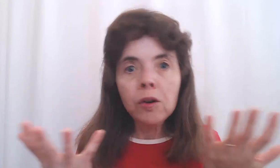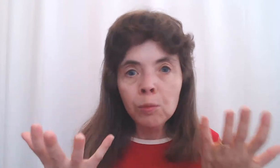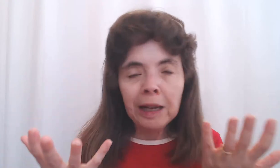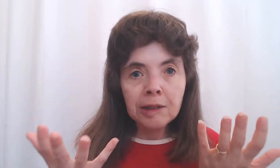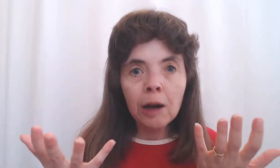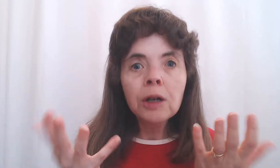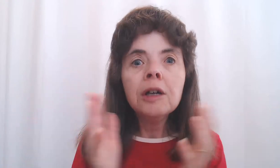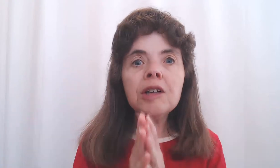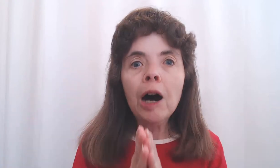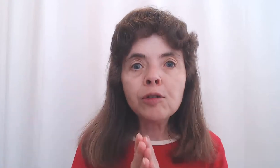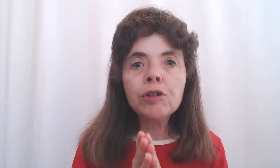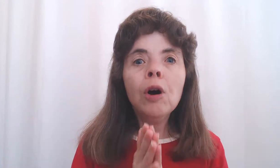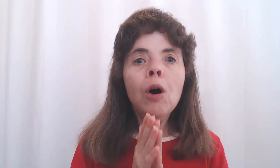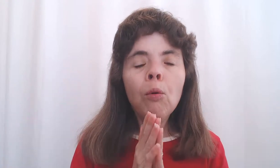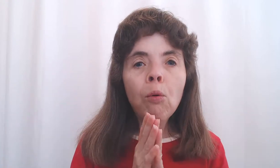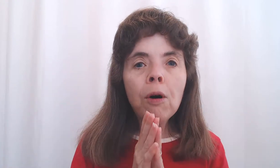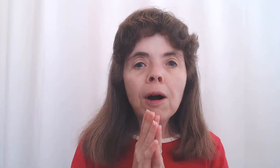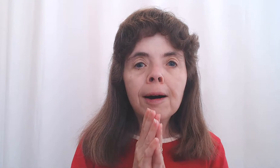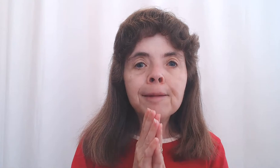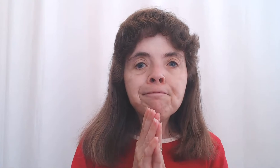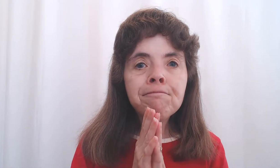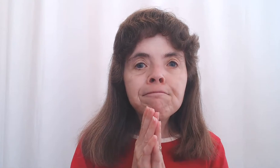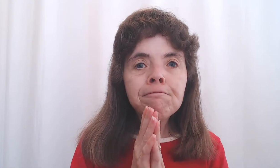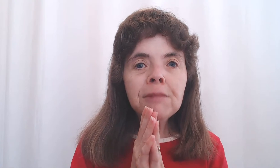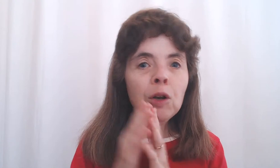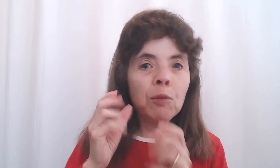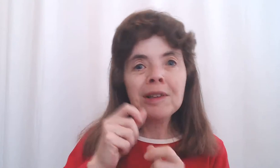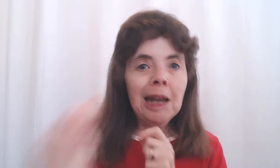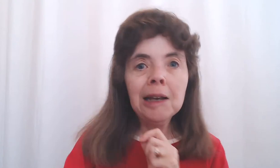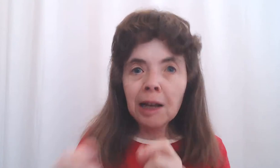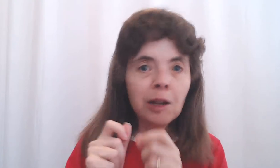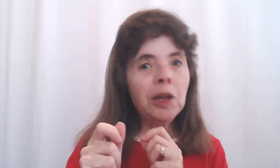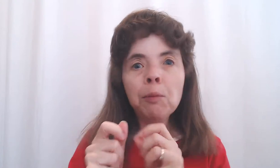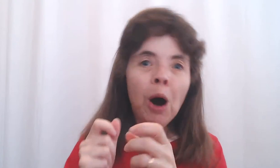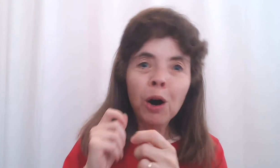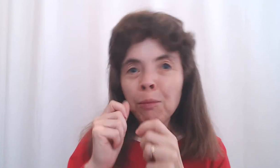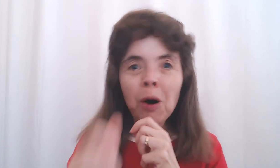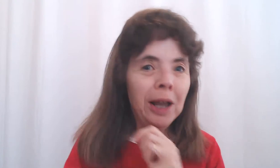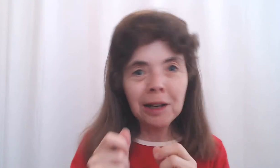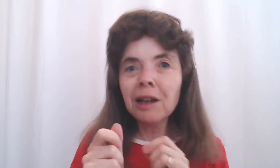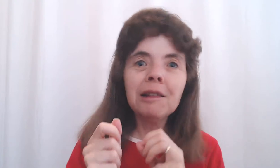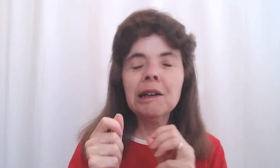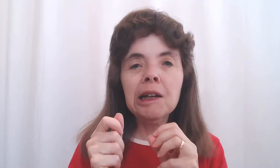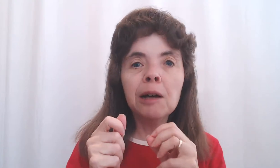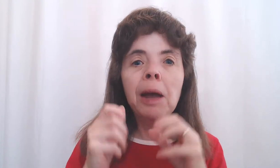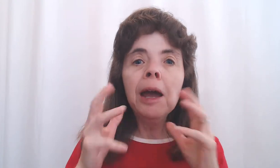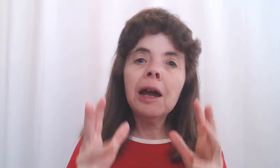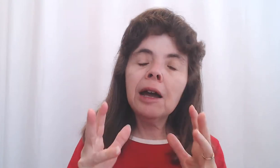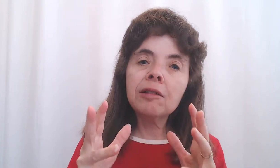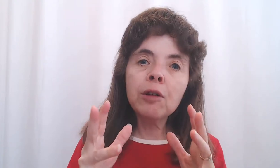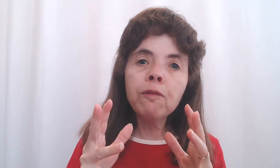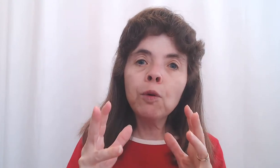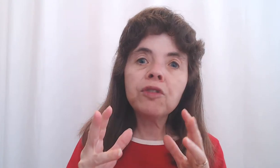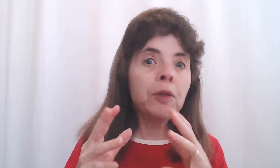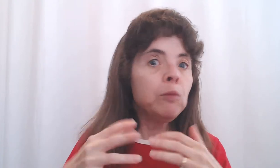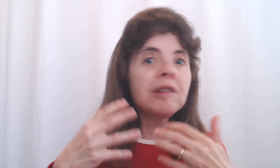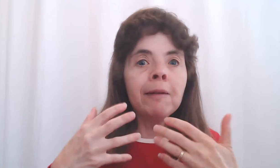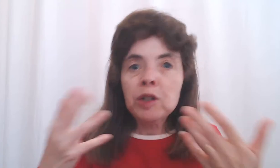far as we can tell, touched, or, you know, he wasn't handing anything to Paul, or Paul handing anything to him, and so forth. So that was never